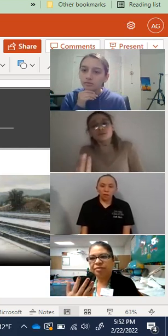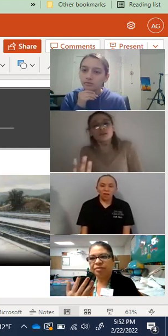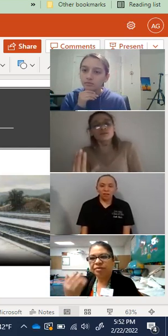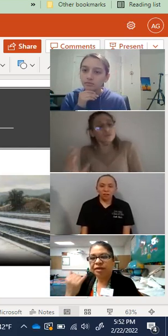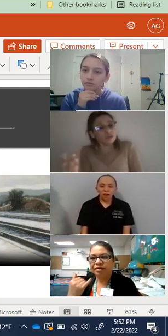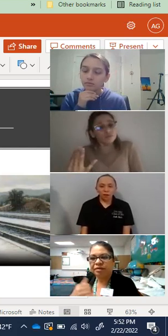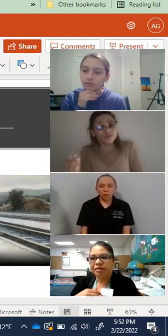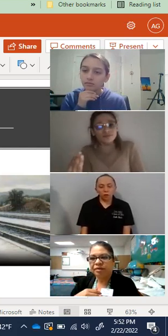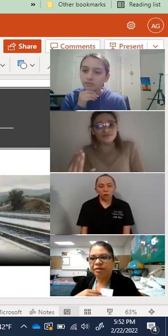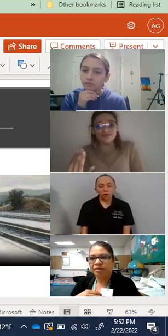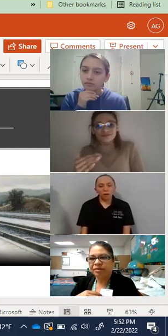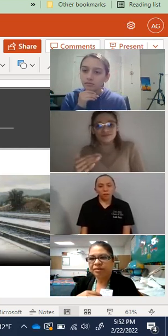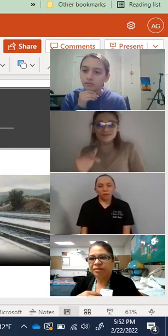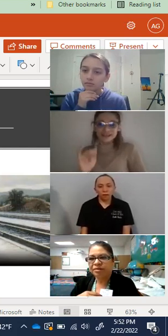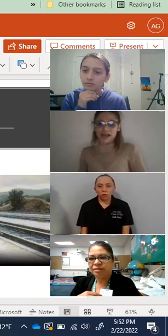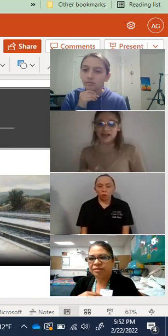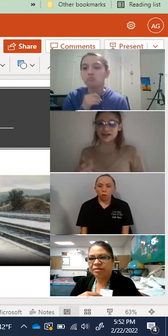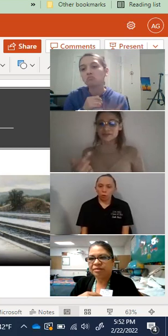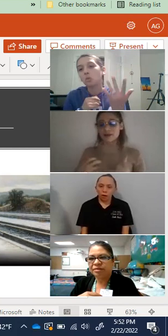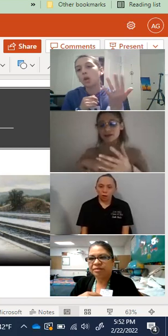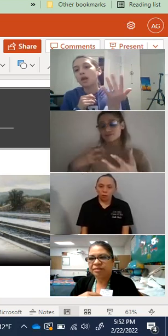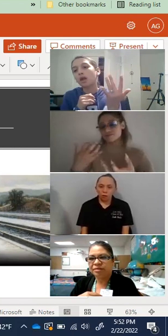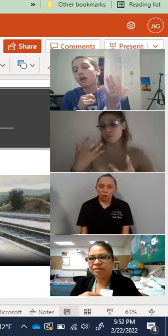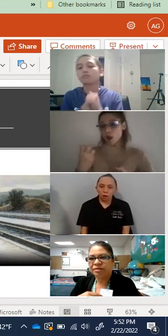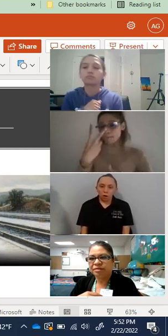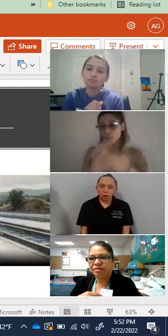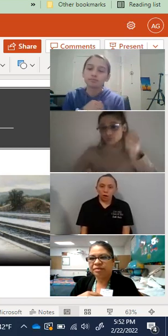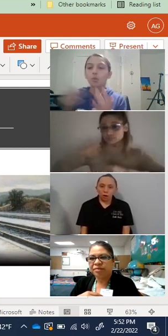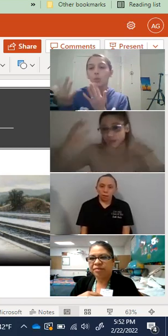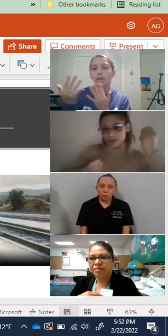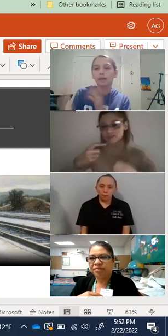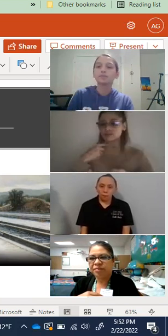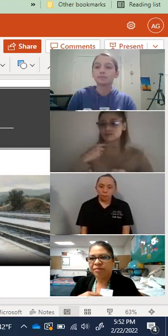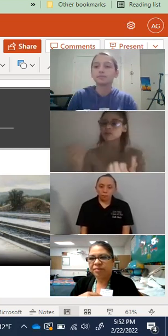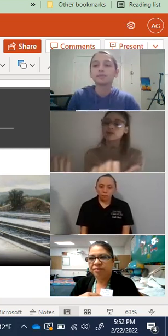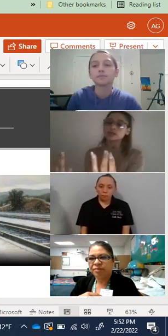If it's kind of considered a lazy sign to do it with 1 hand.